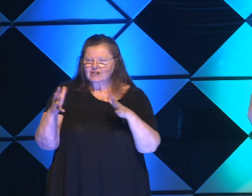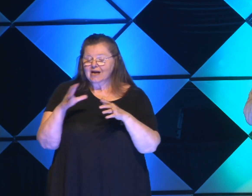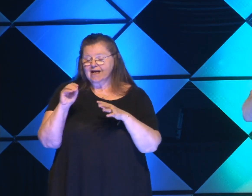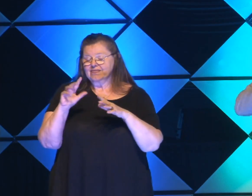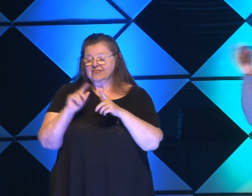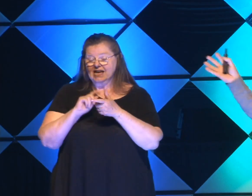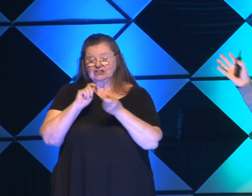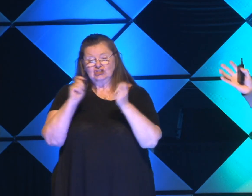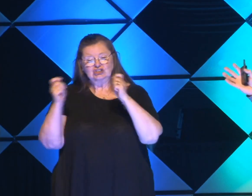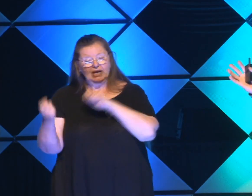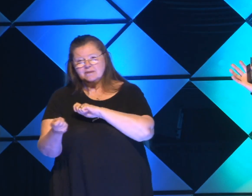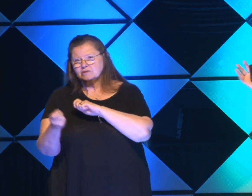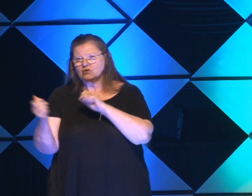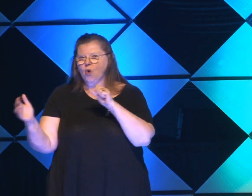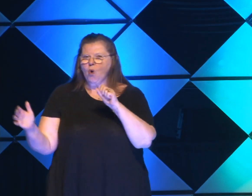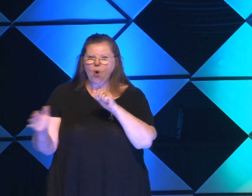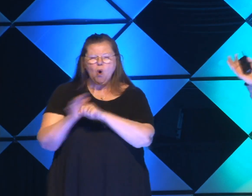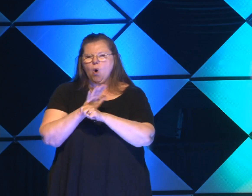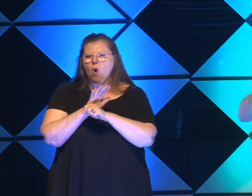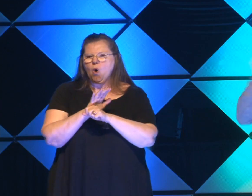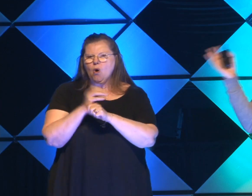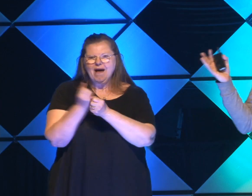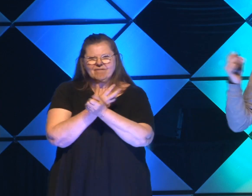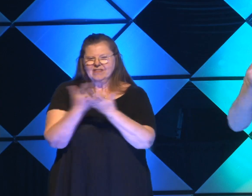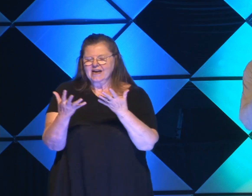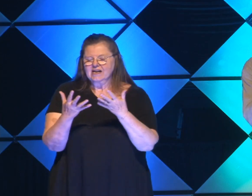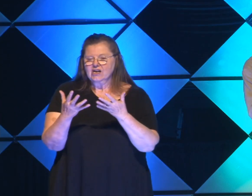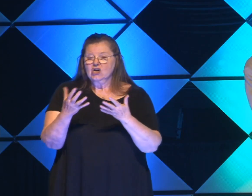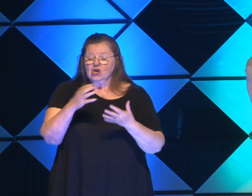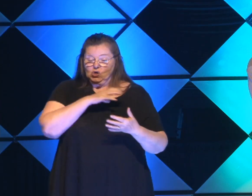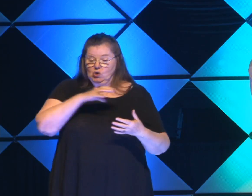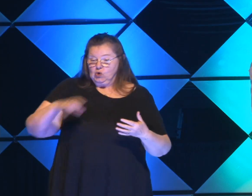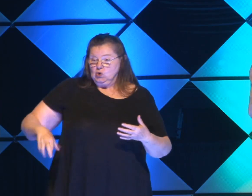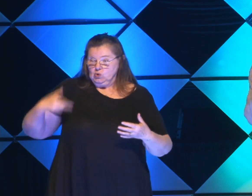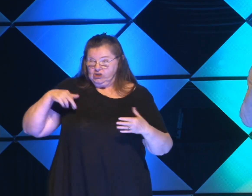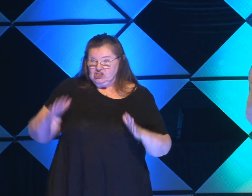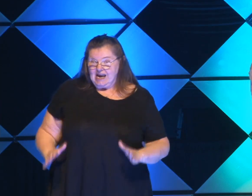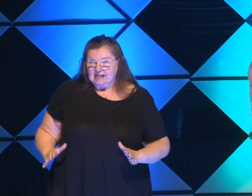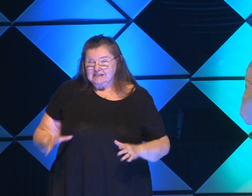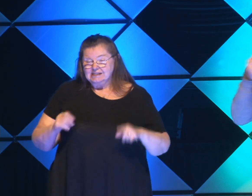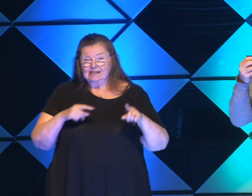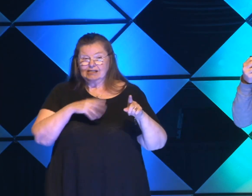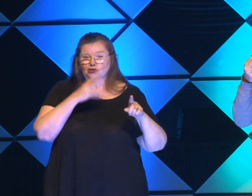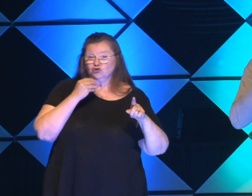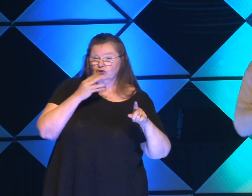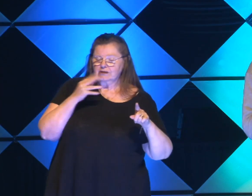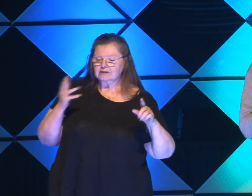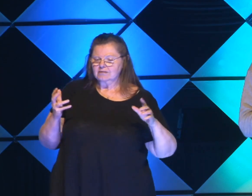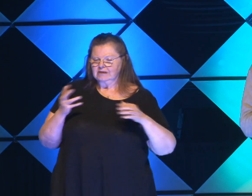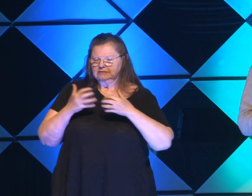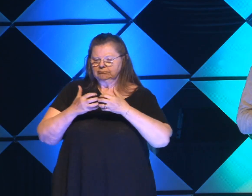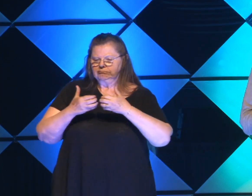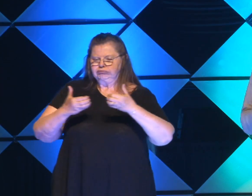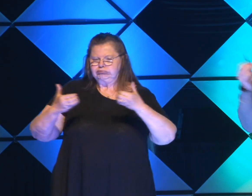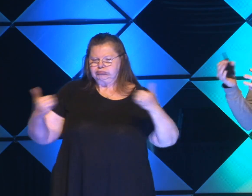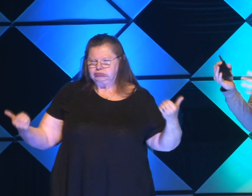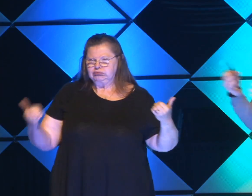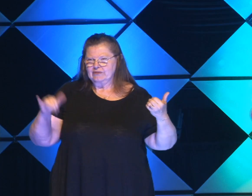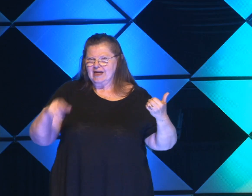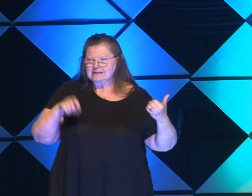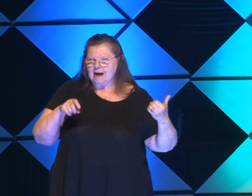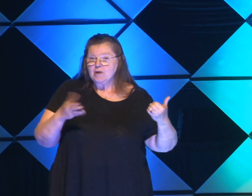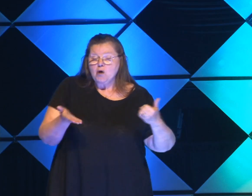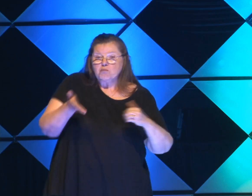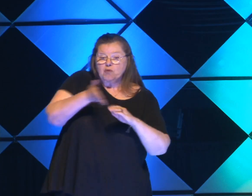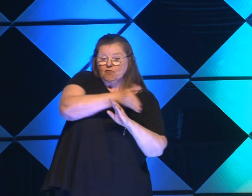reshapes the whole game. Christianity and Judaism start to really separate a little bit at that point in time. Prior to